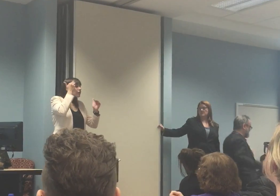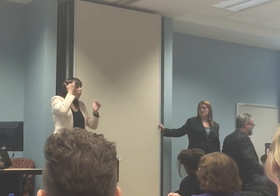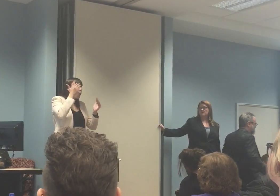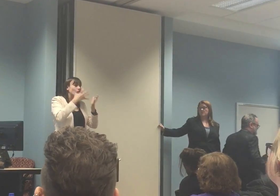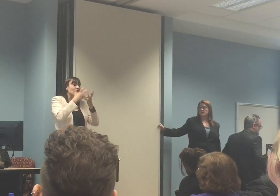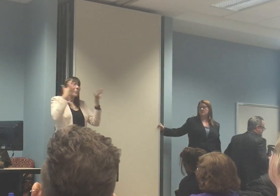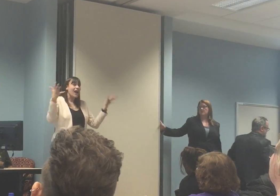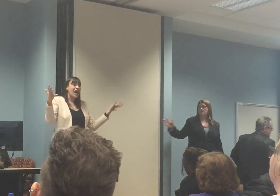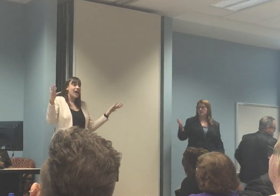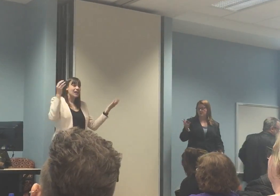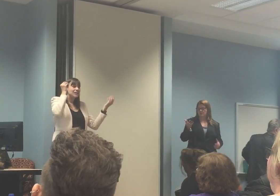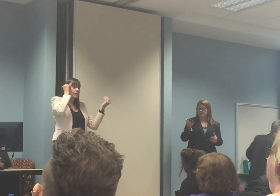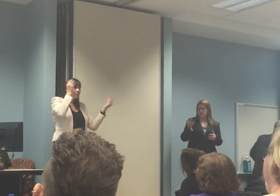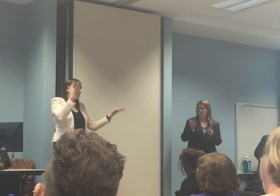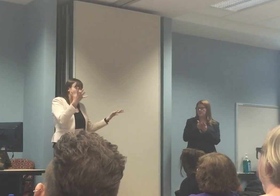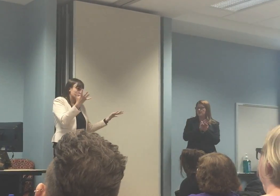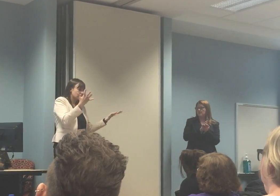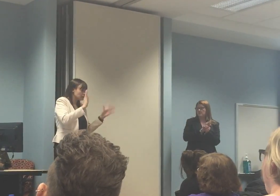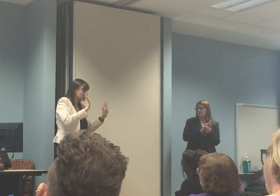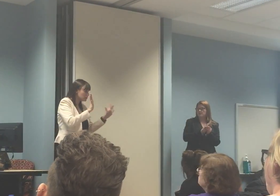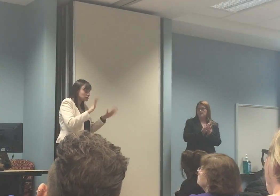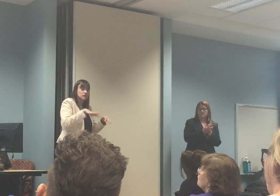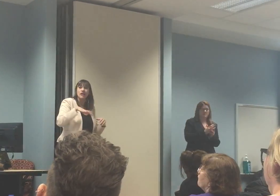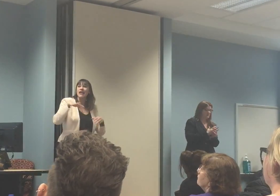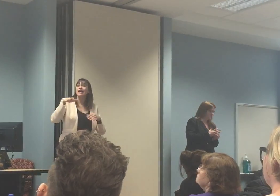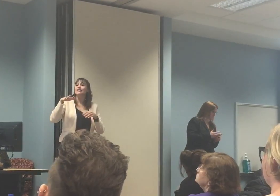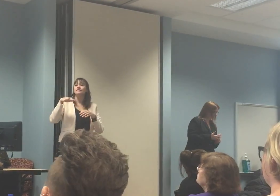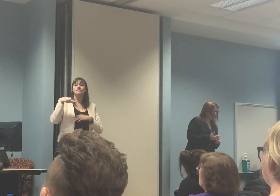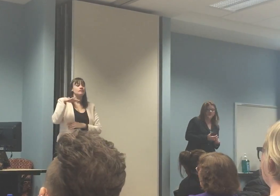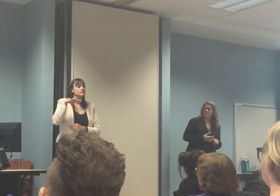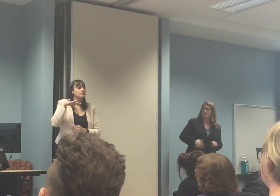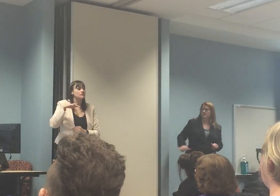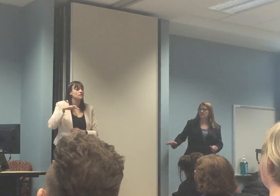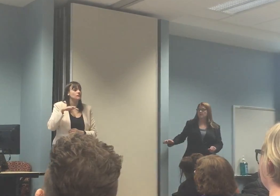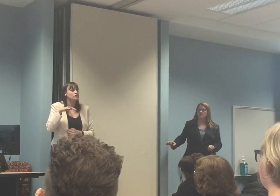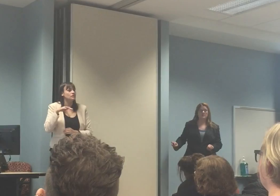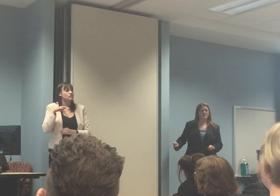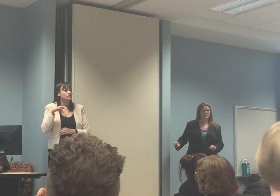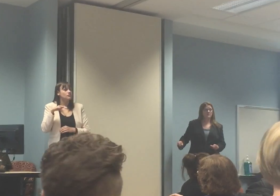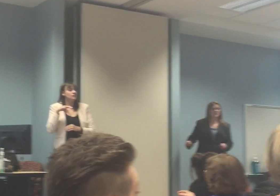it. And I know that there's a lot of information.